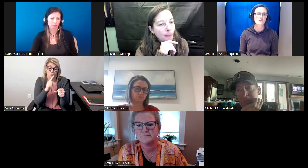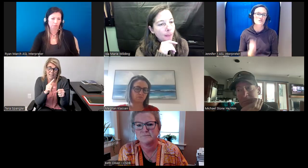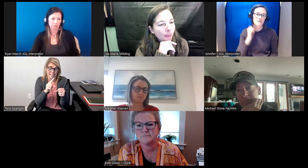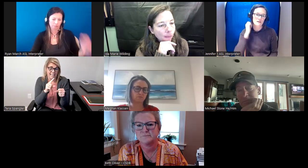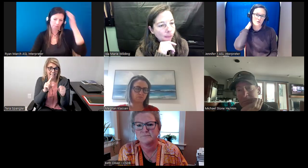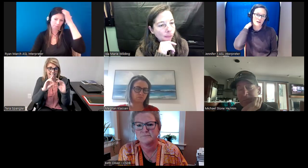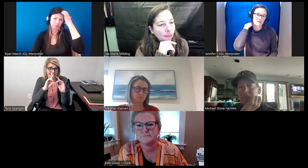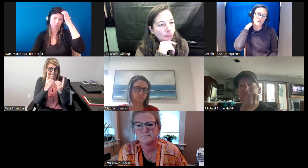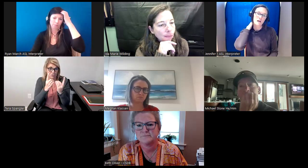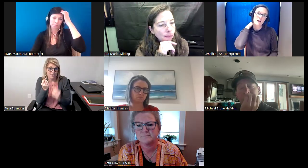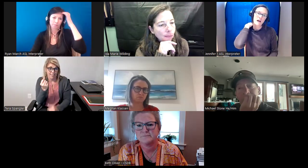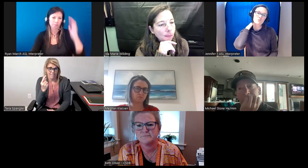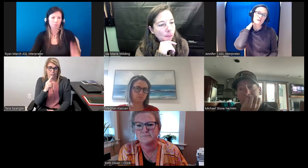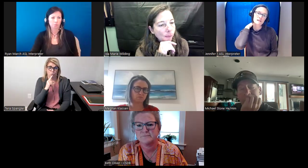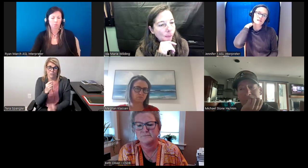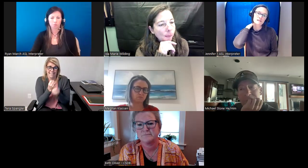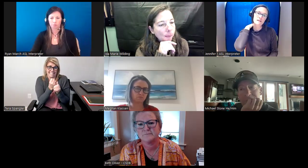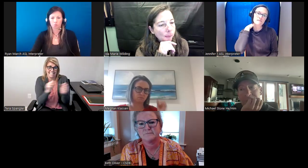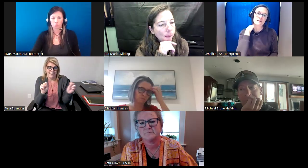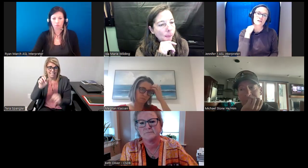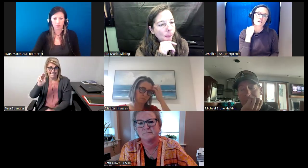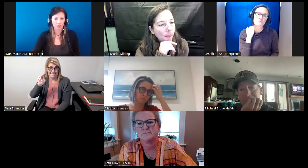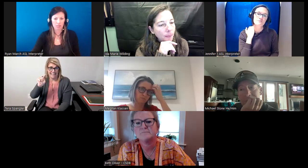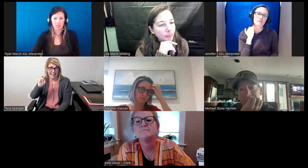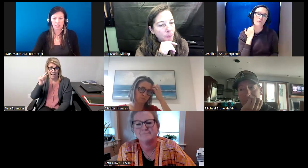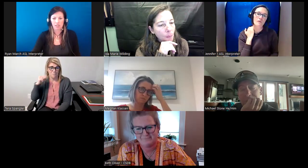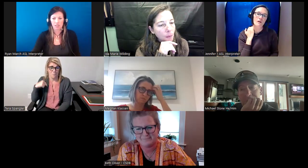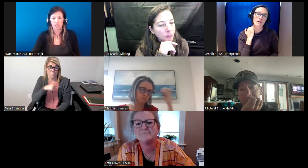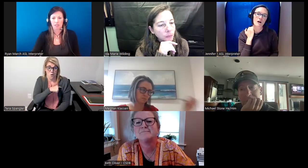that to ensure that they don't. I mean, and really D11